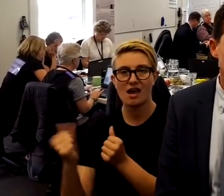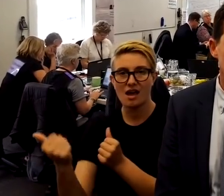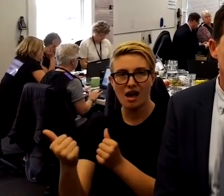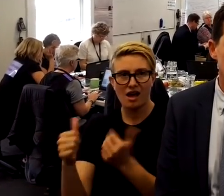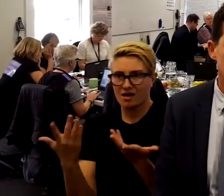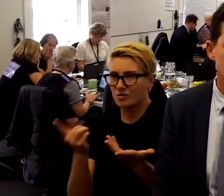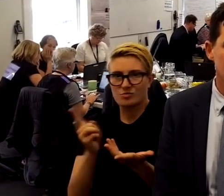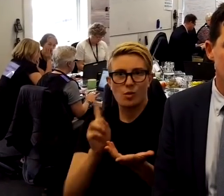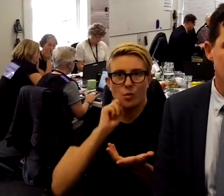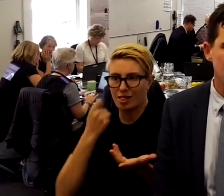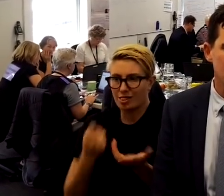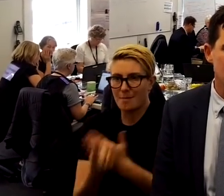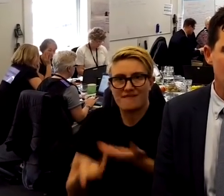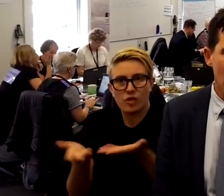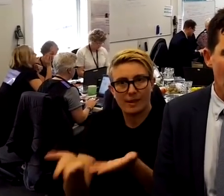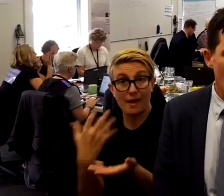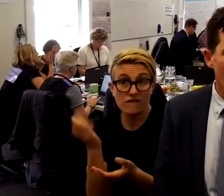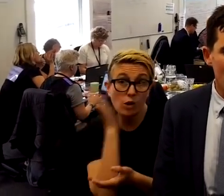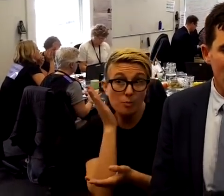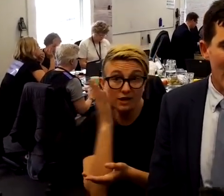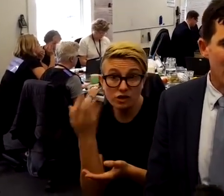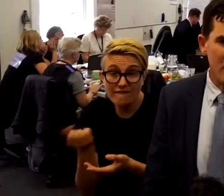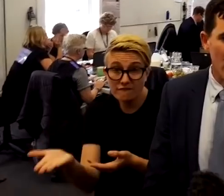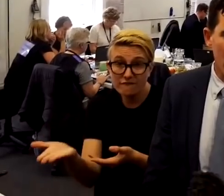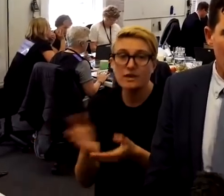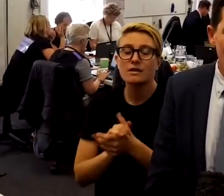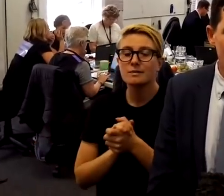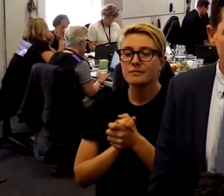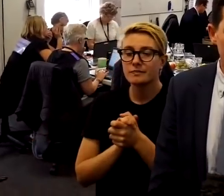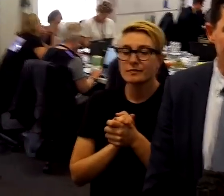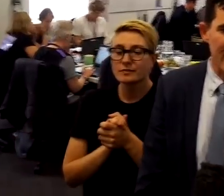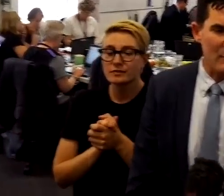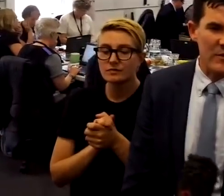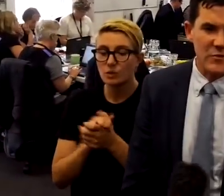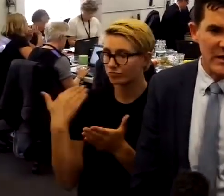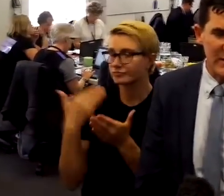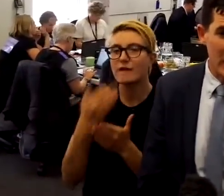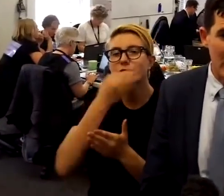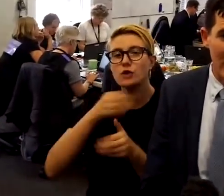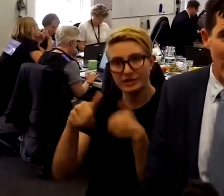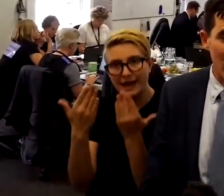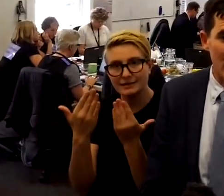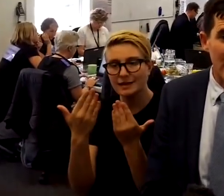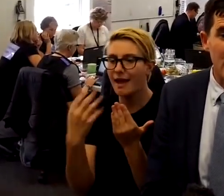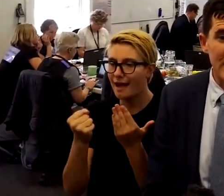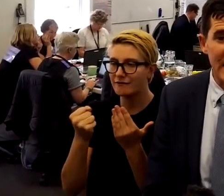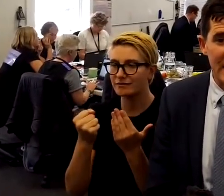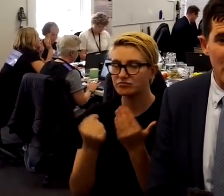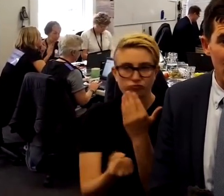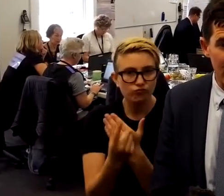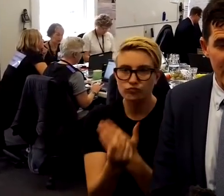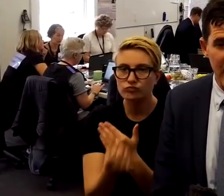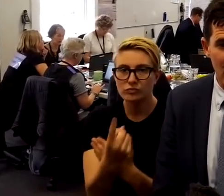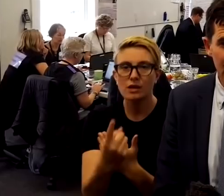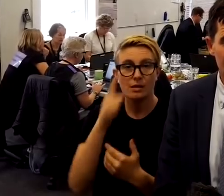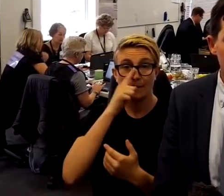What kind of accommodation is going to be available for them? We've had, through the past few days, situations where people have either needed to be taken in